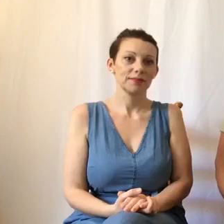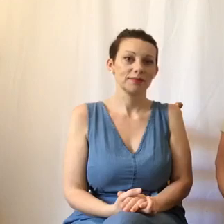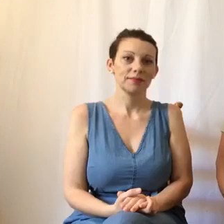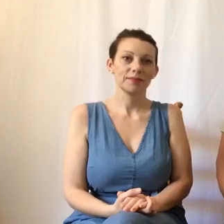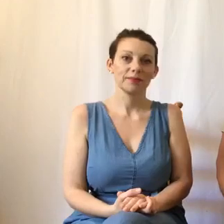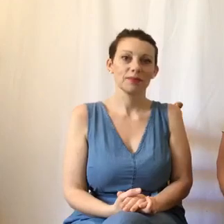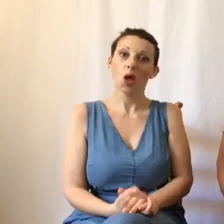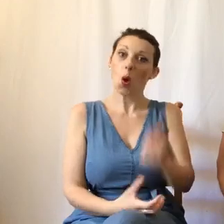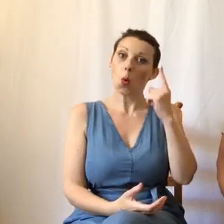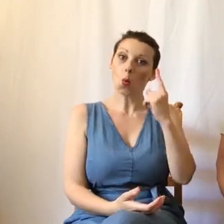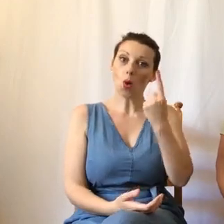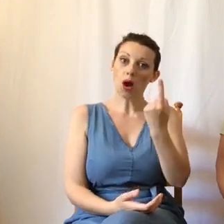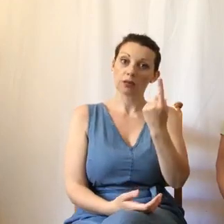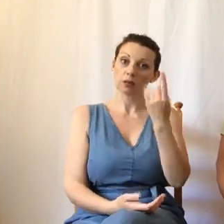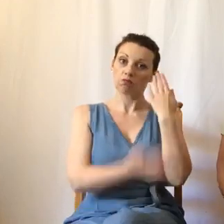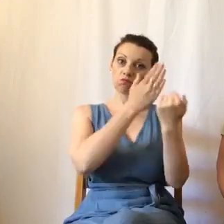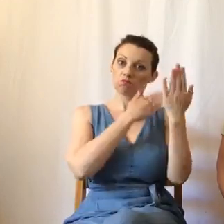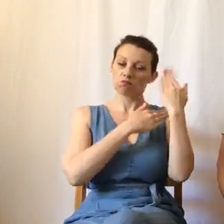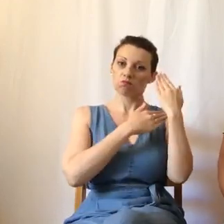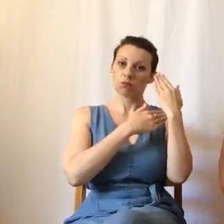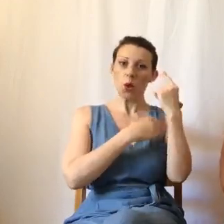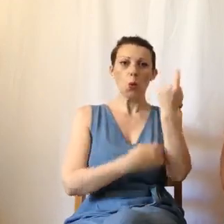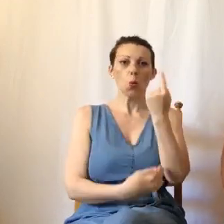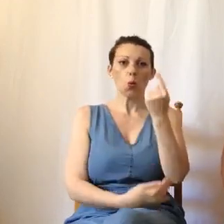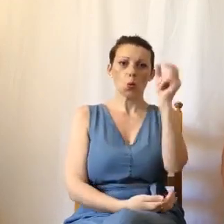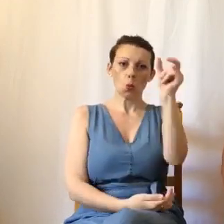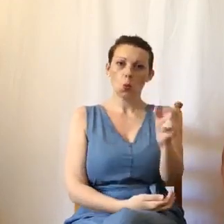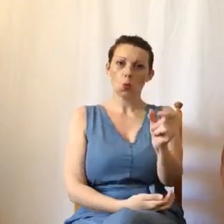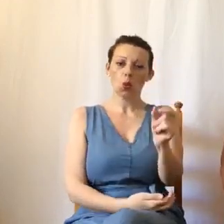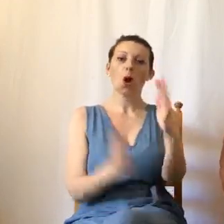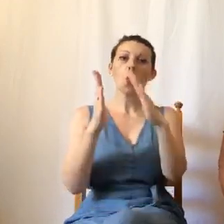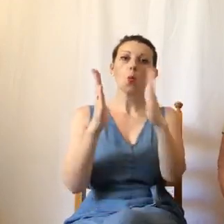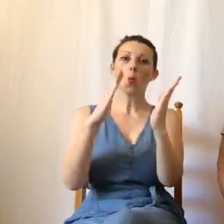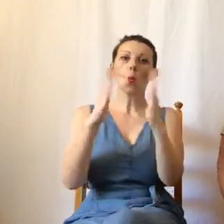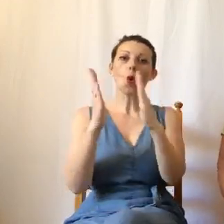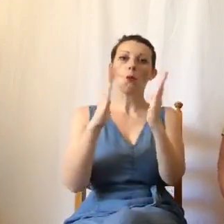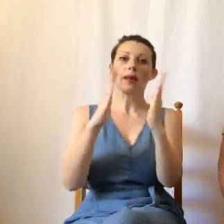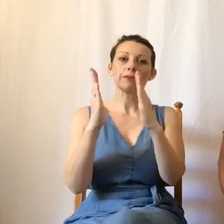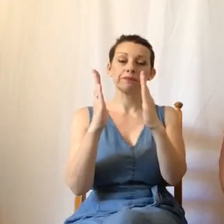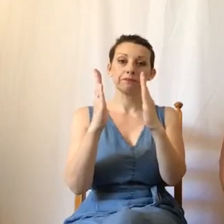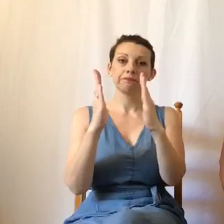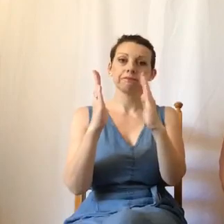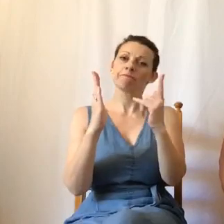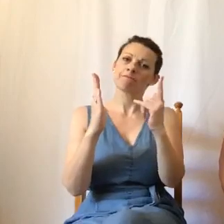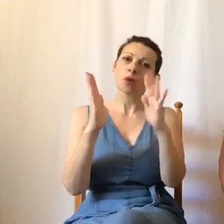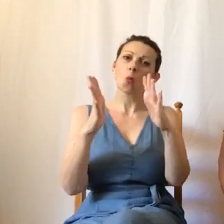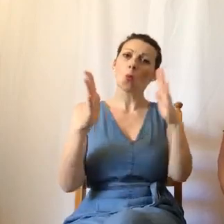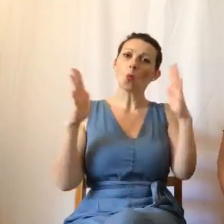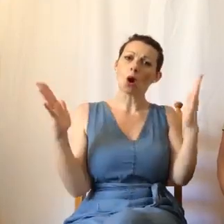There once was Woblin, as wide as she was tall,